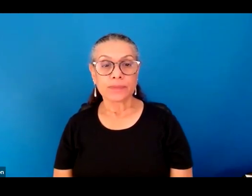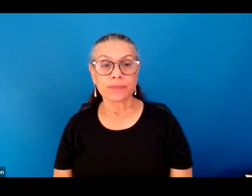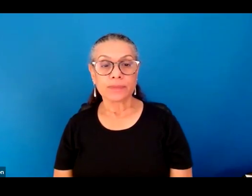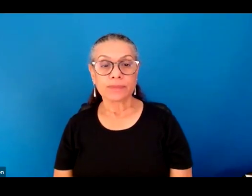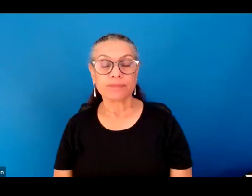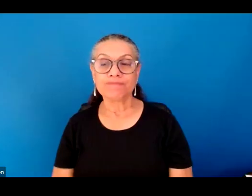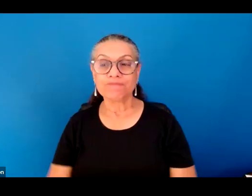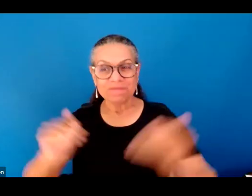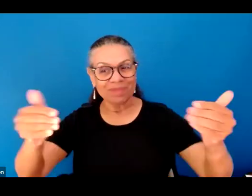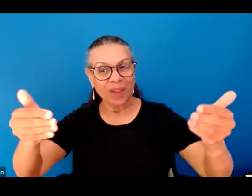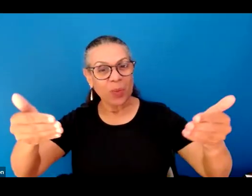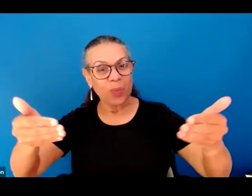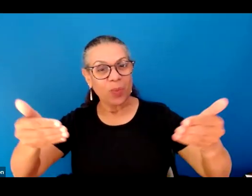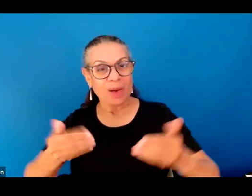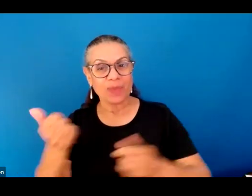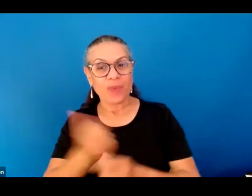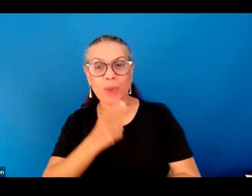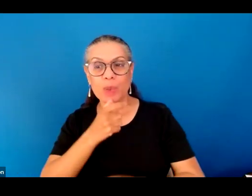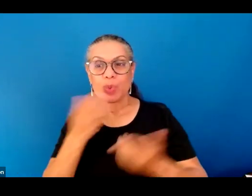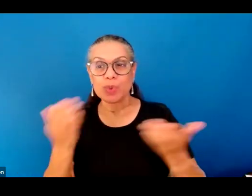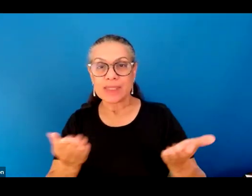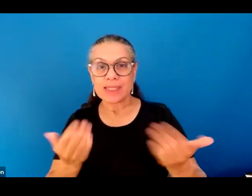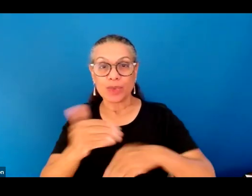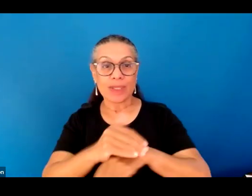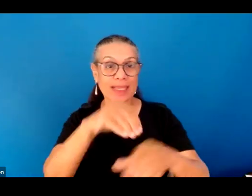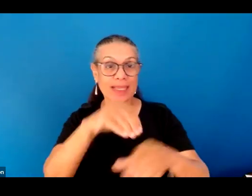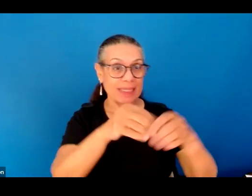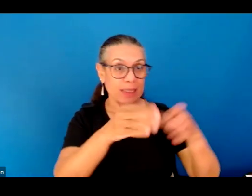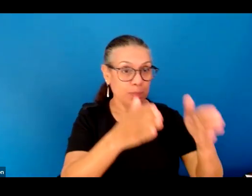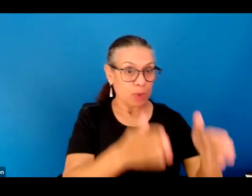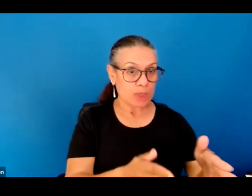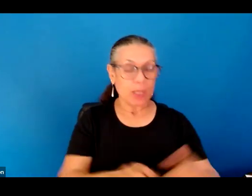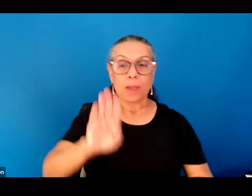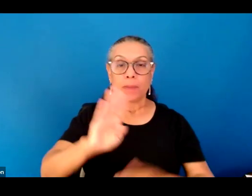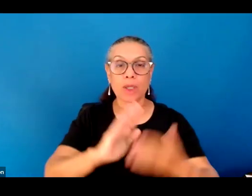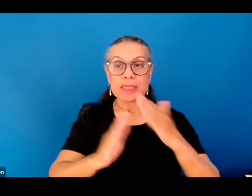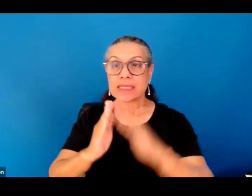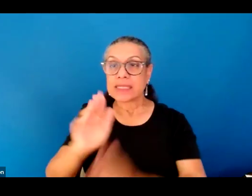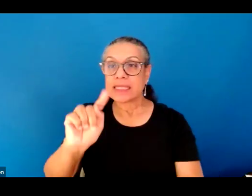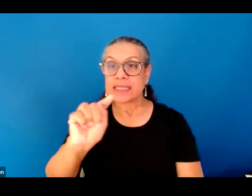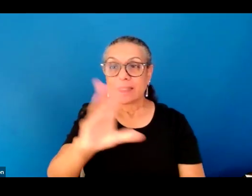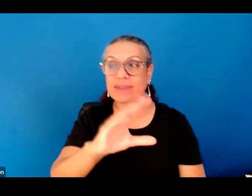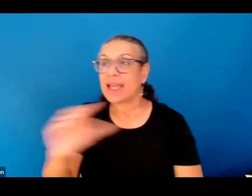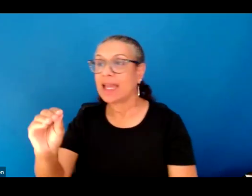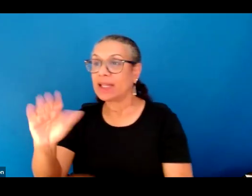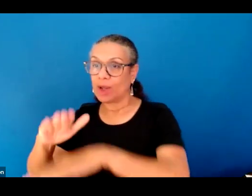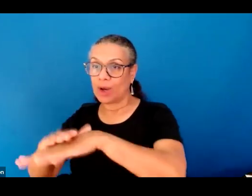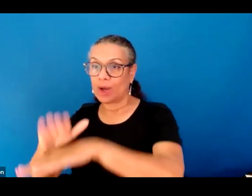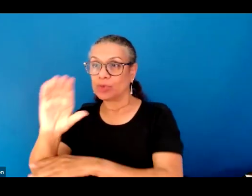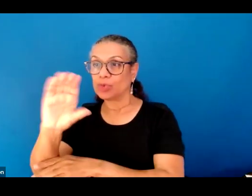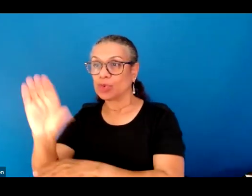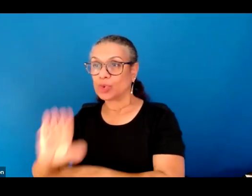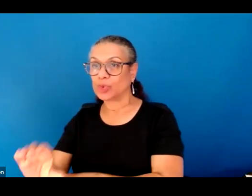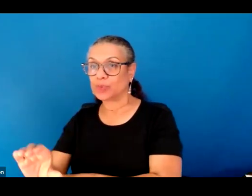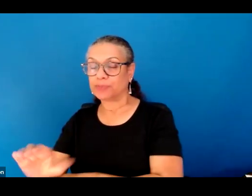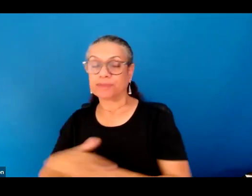I want to welcome everyone who is joining us tonight in person, on Boston City TV, and on Zoom. I'm going